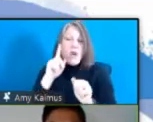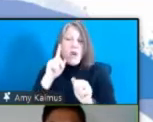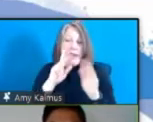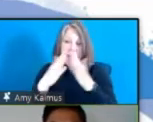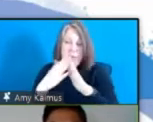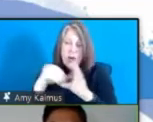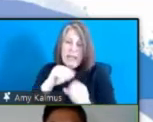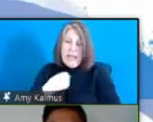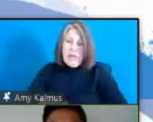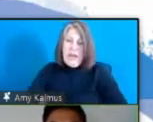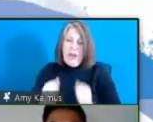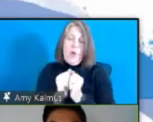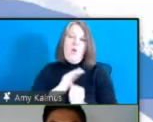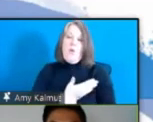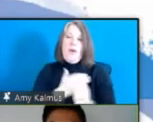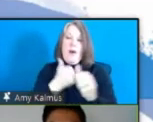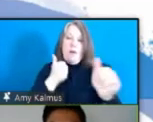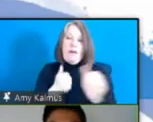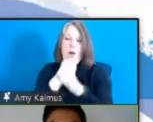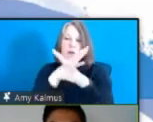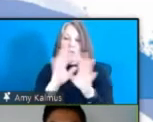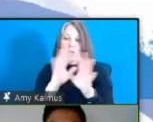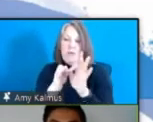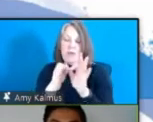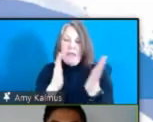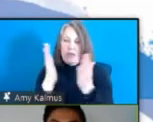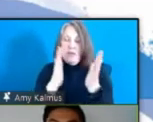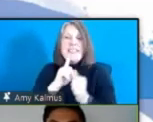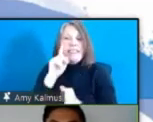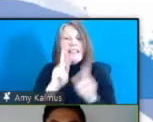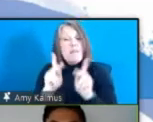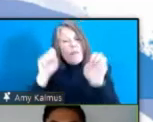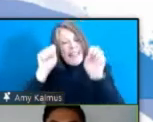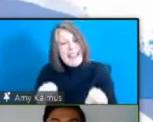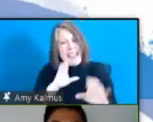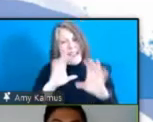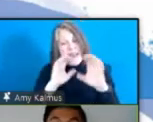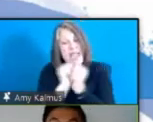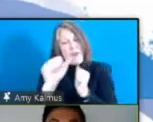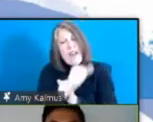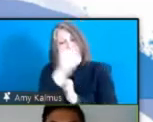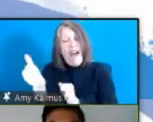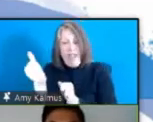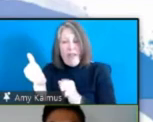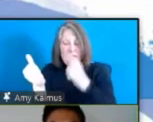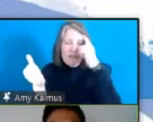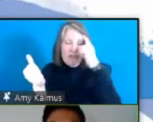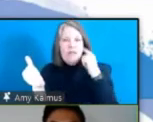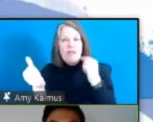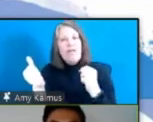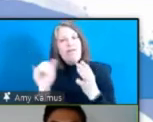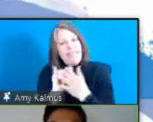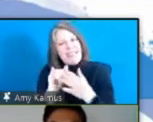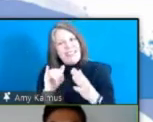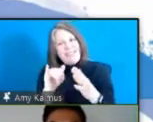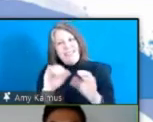China. With our remote interpreting services, deaf people are able to communicate with others to a degree of barrier-free. We will